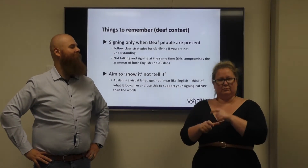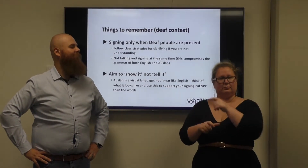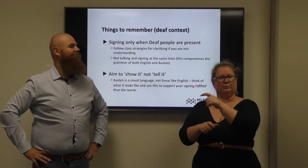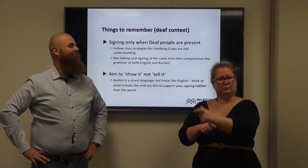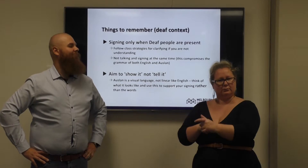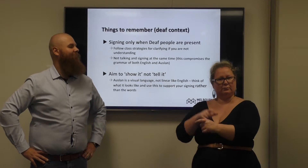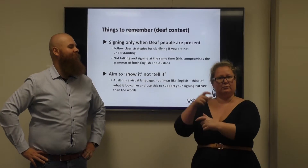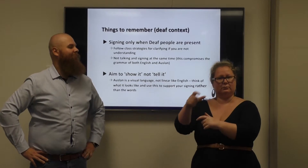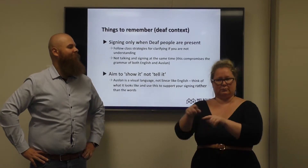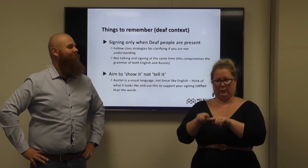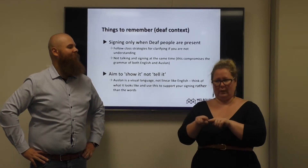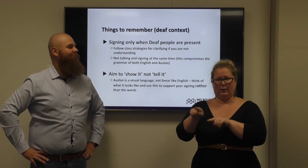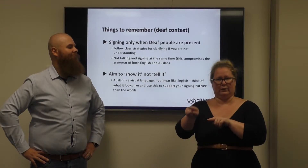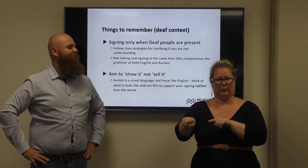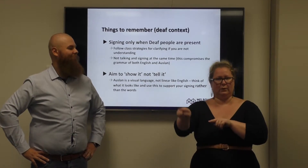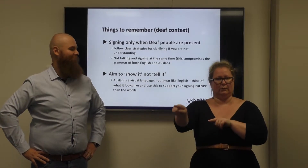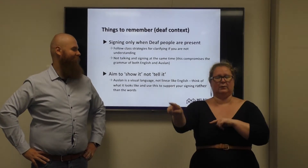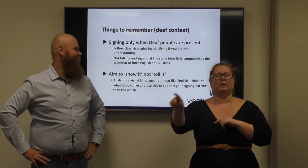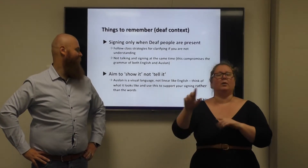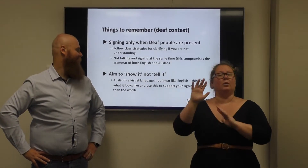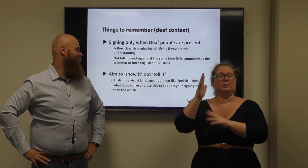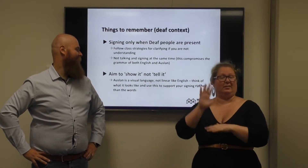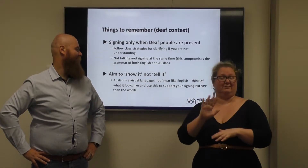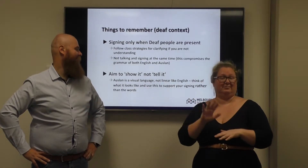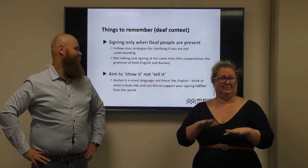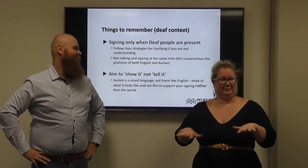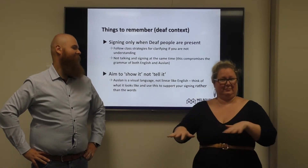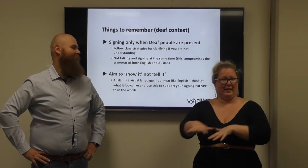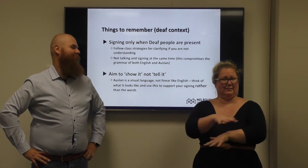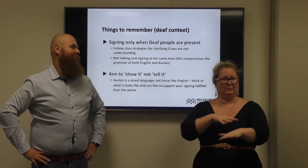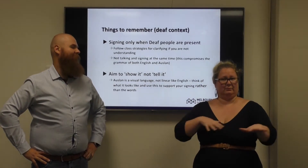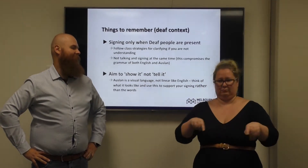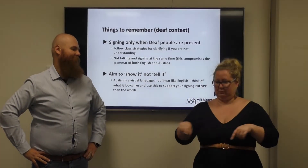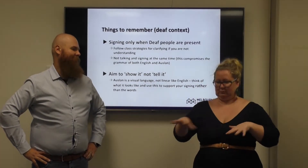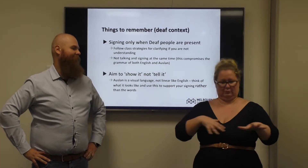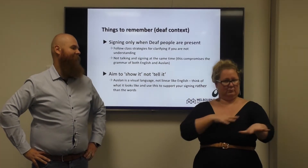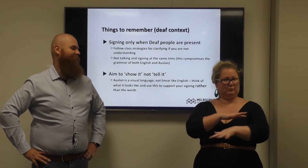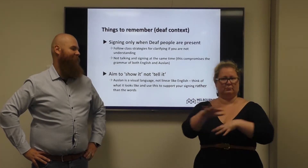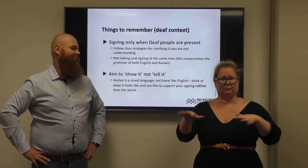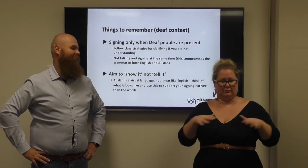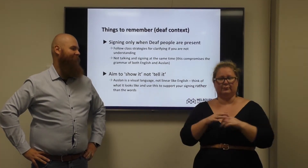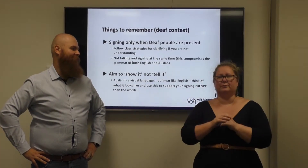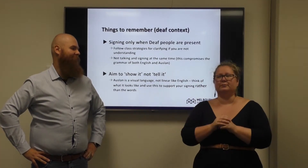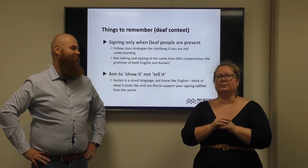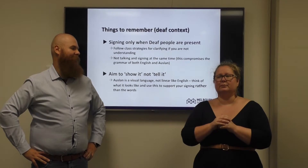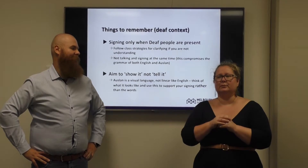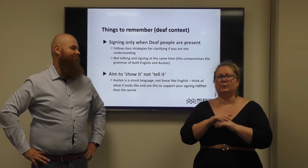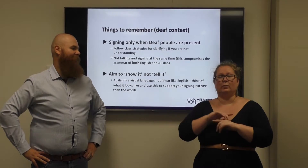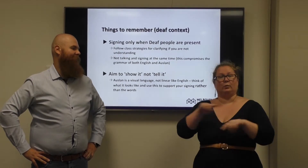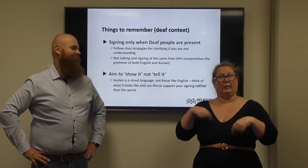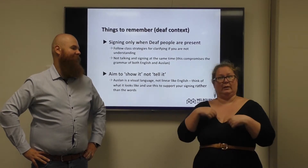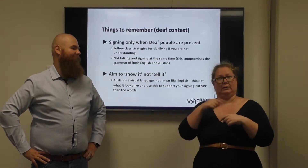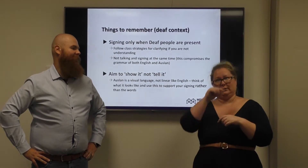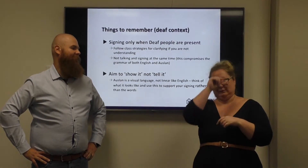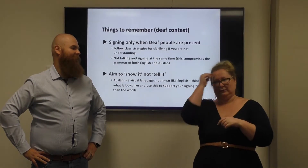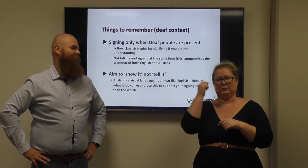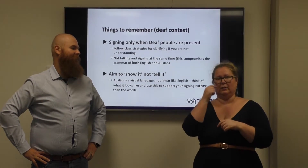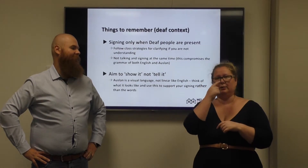So English is a linear language. Auslan is spatial, it's visual, it's quite different.